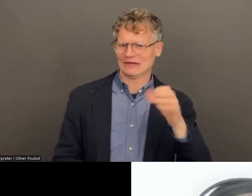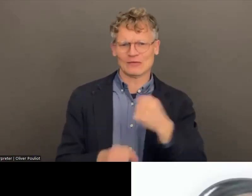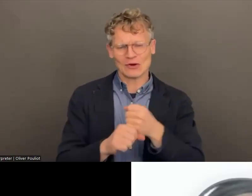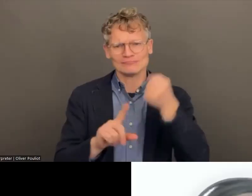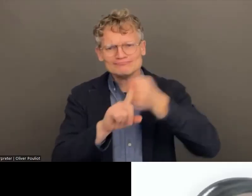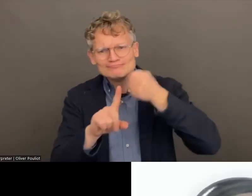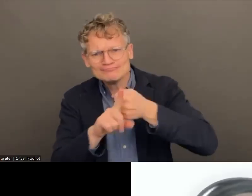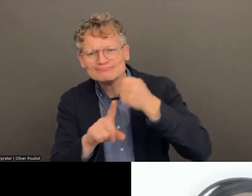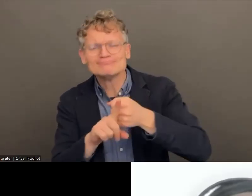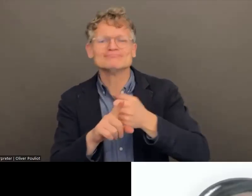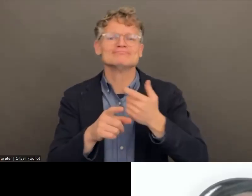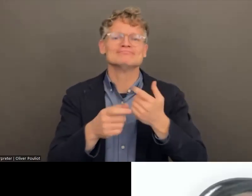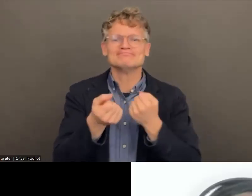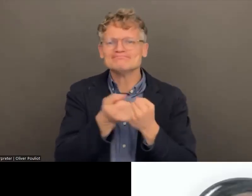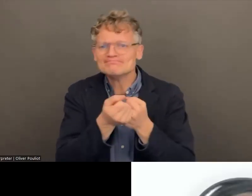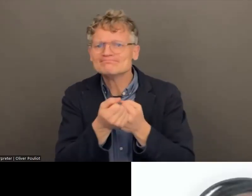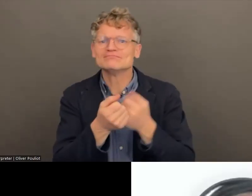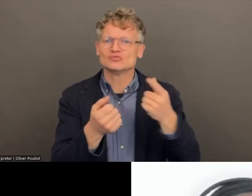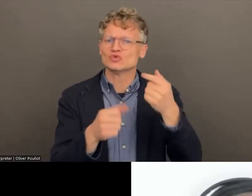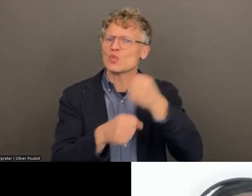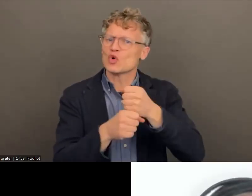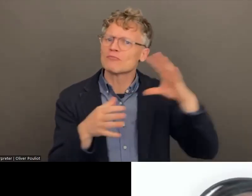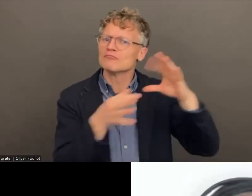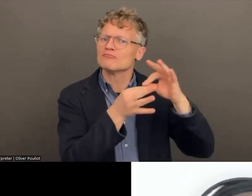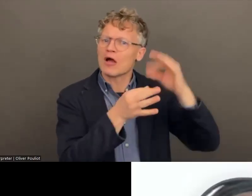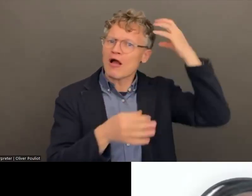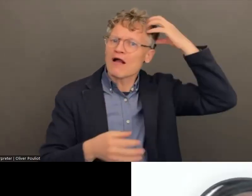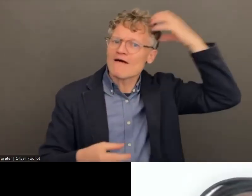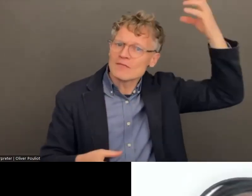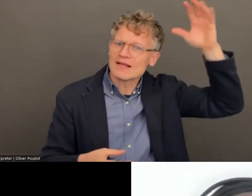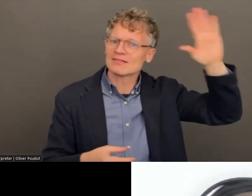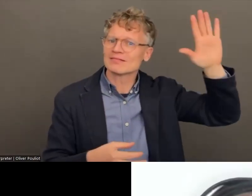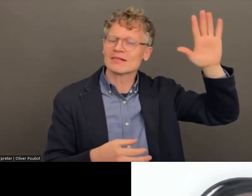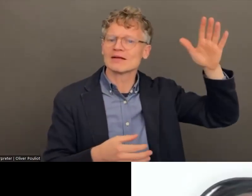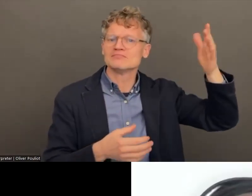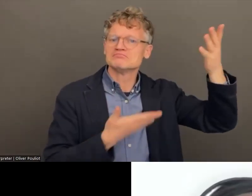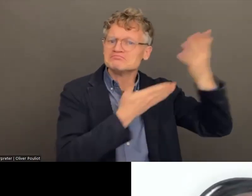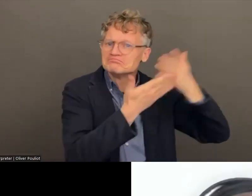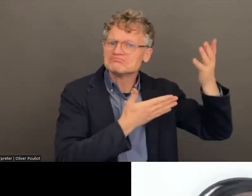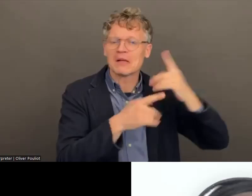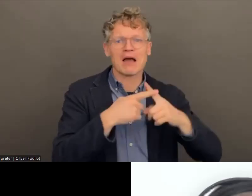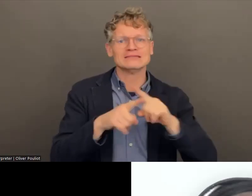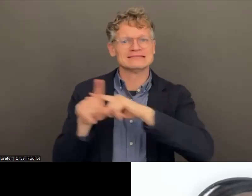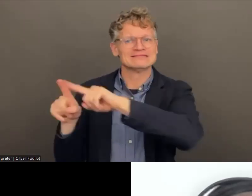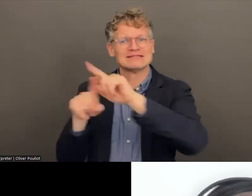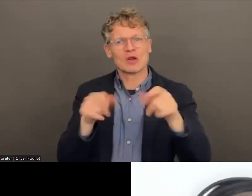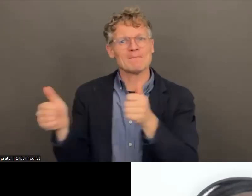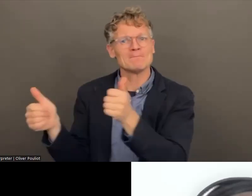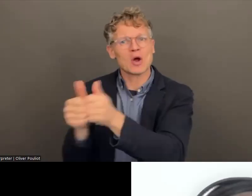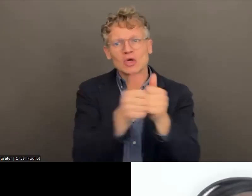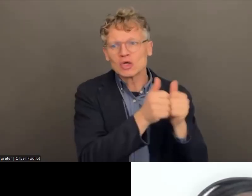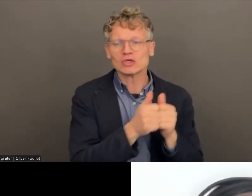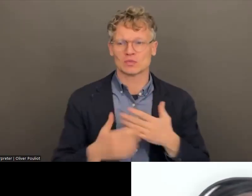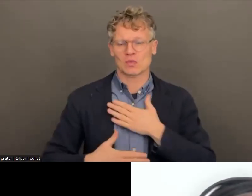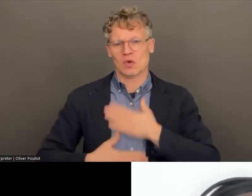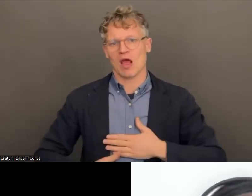community partners to improve access to inclusive education, early intervention services, vocational training, and livelihoods for